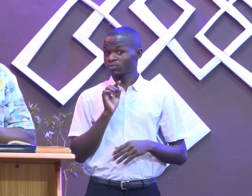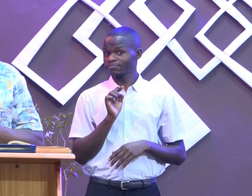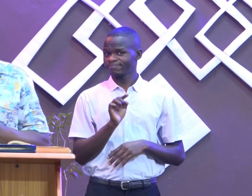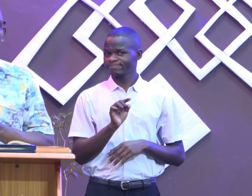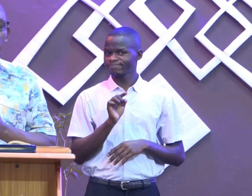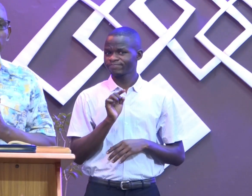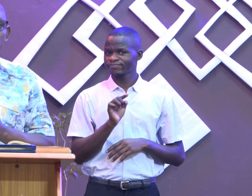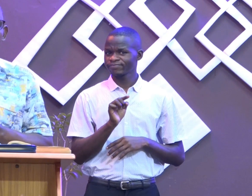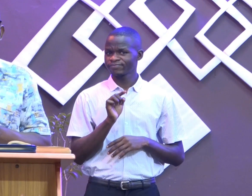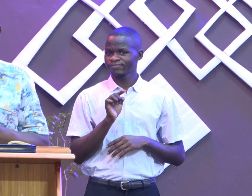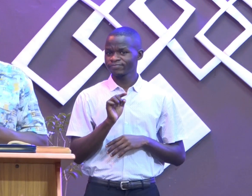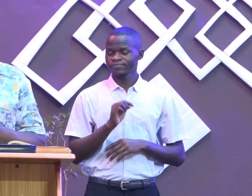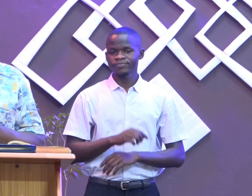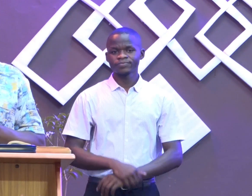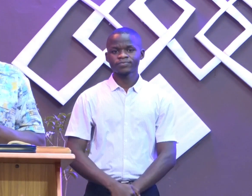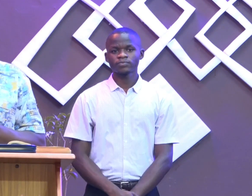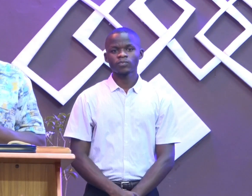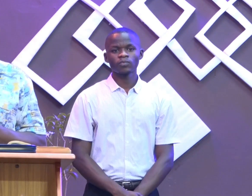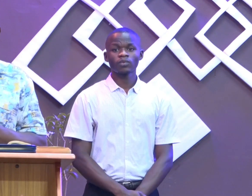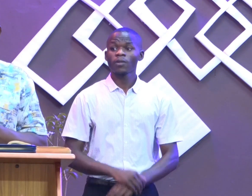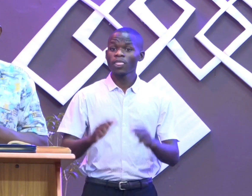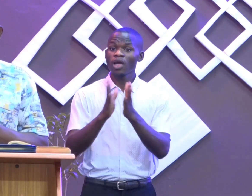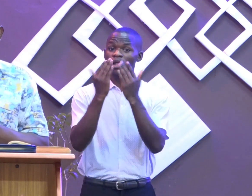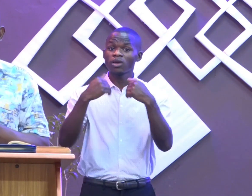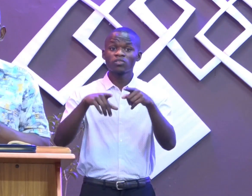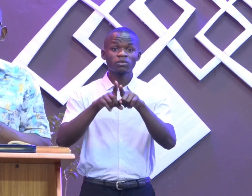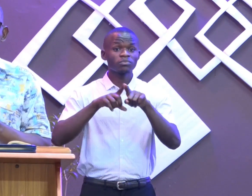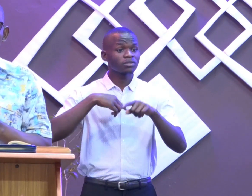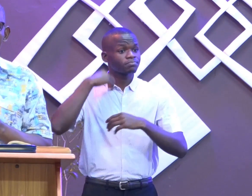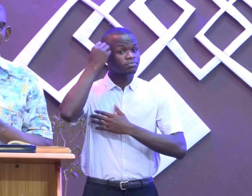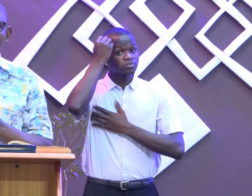ceremony, that the inner man has to continue. I